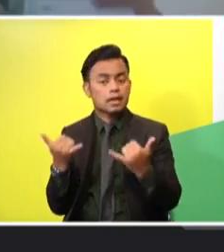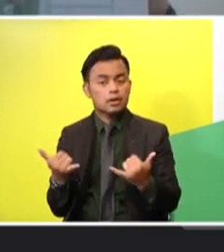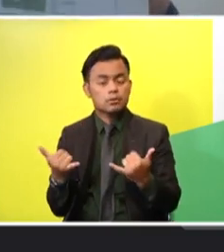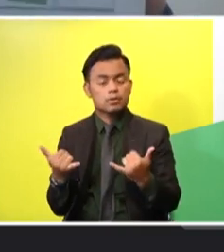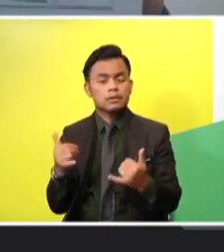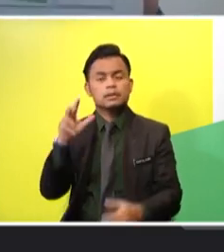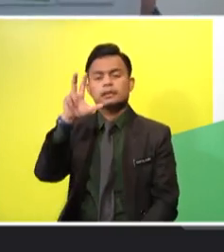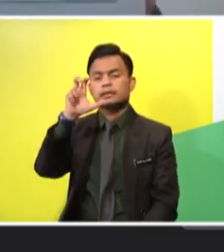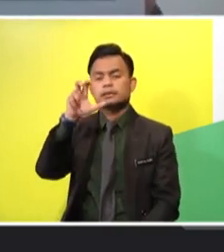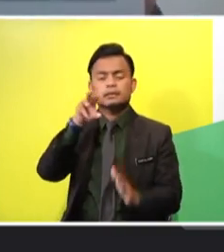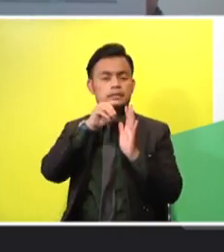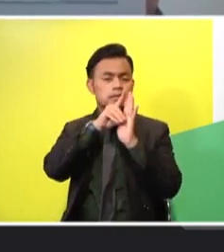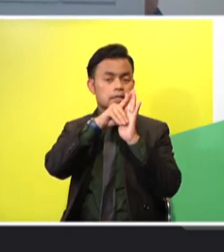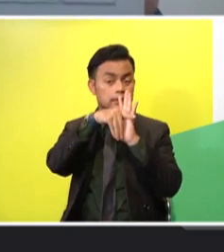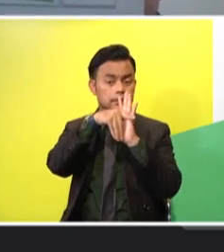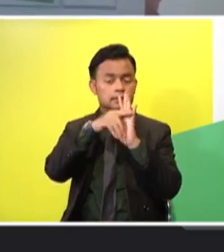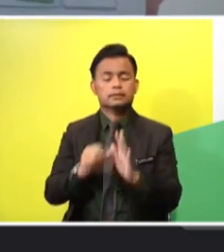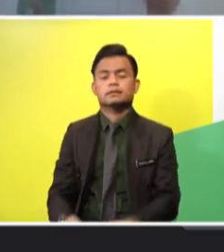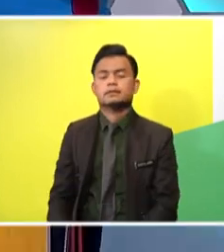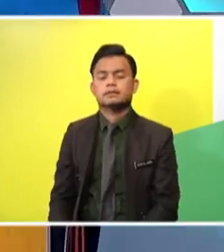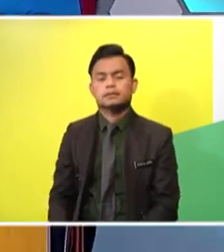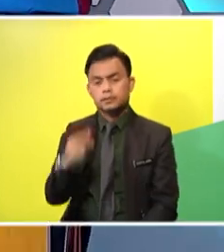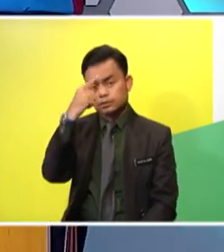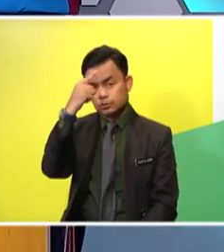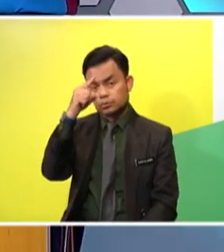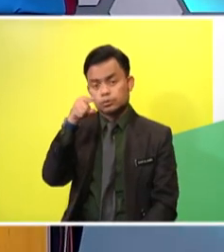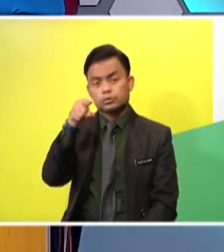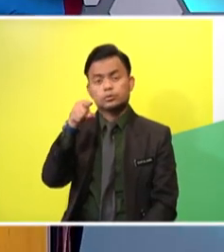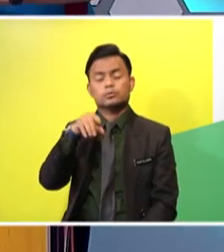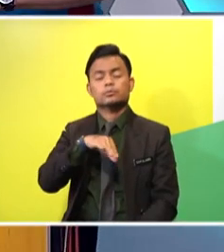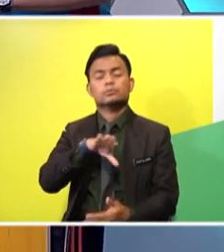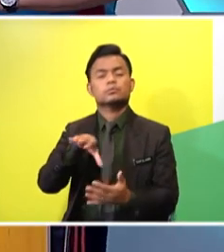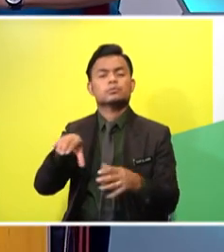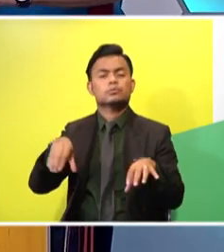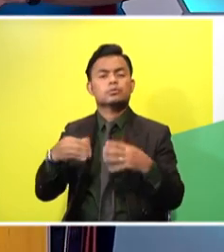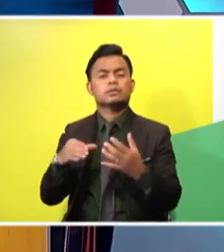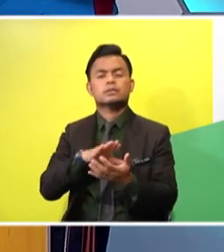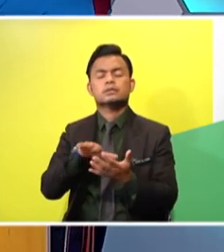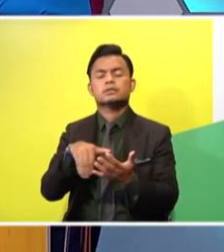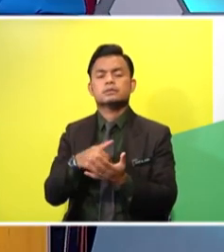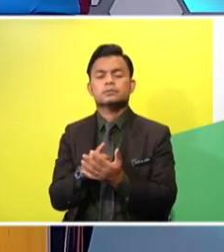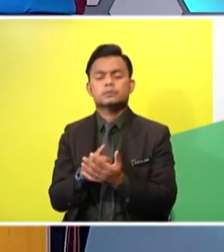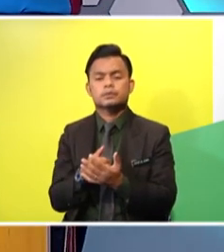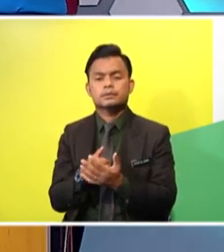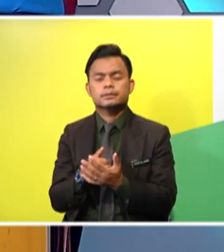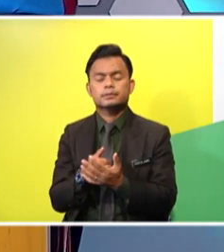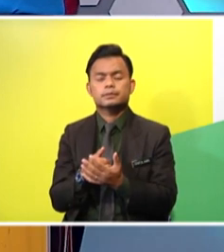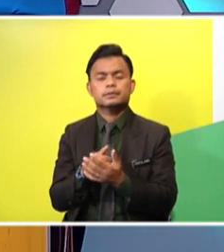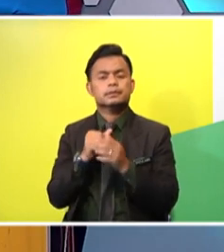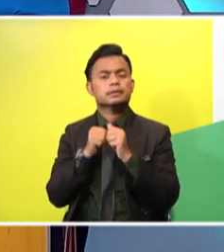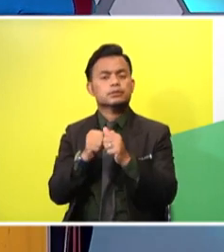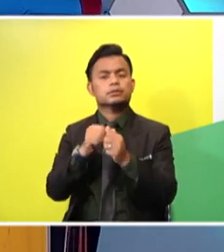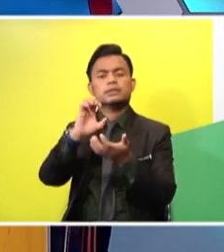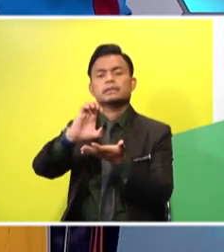30 seconds, okay? 30 seconds for you to fill in the details based on the